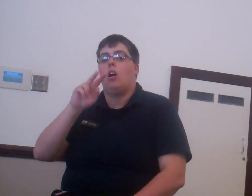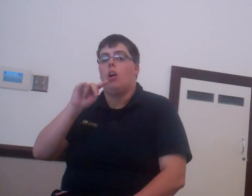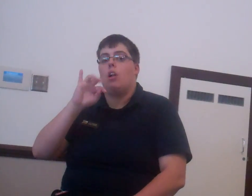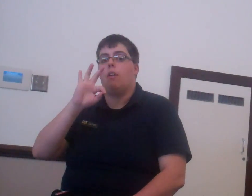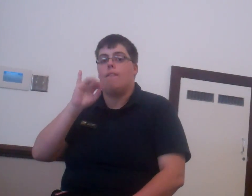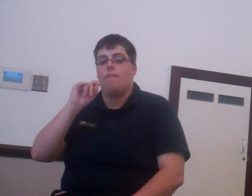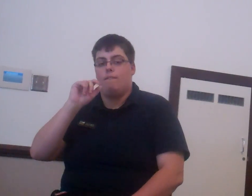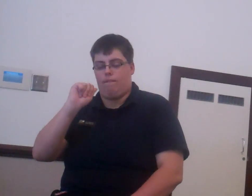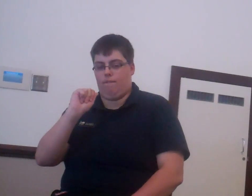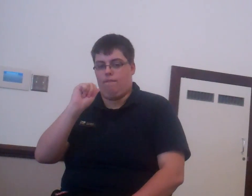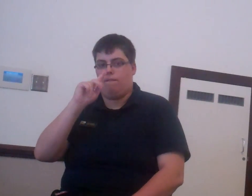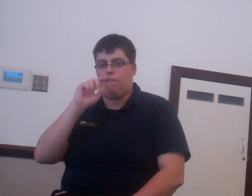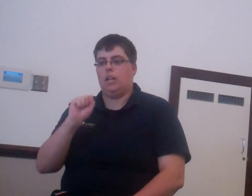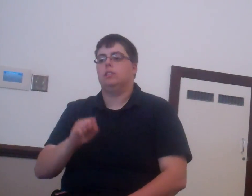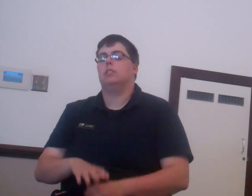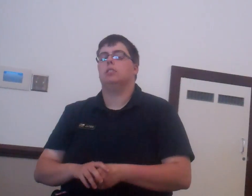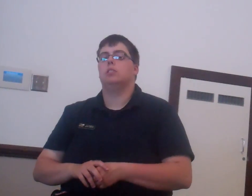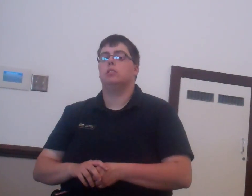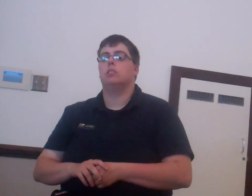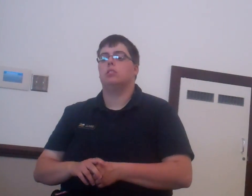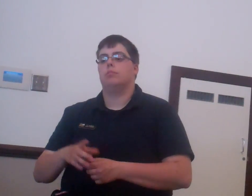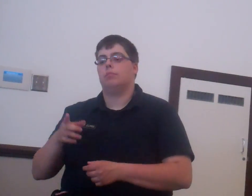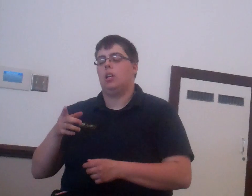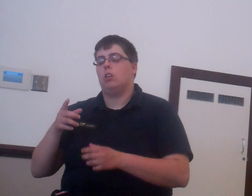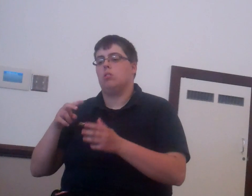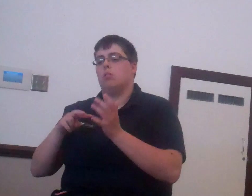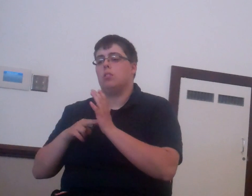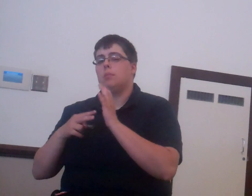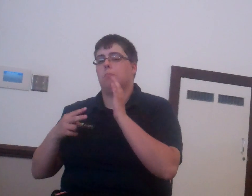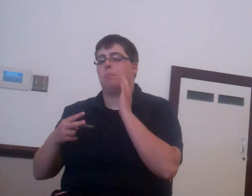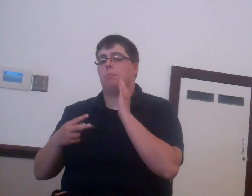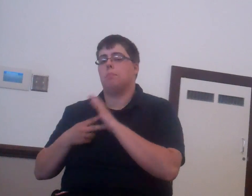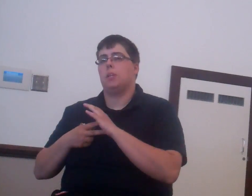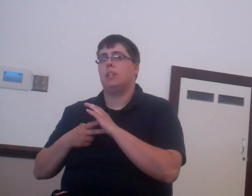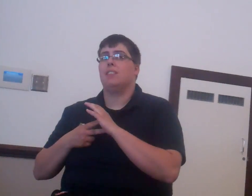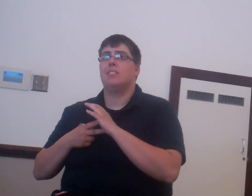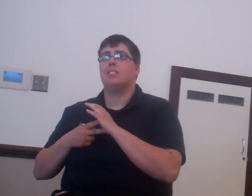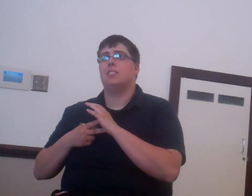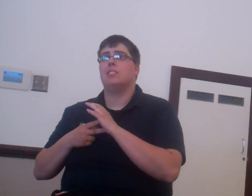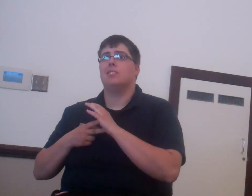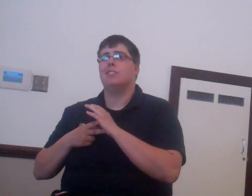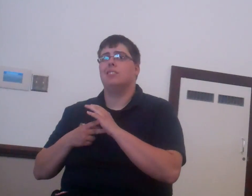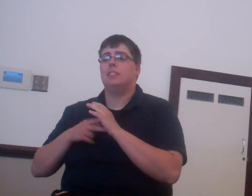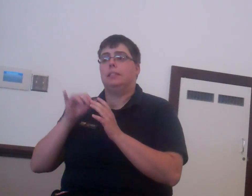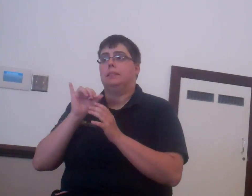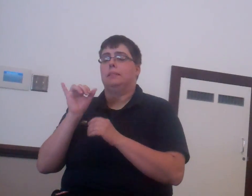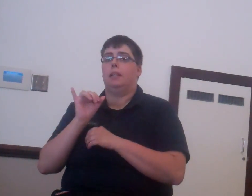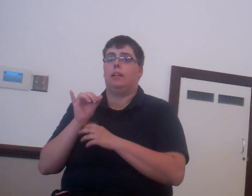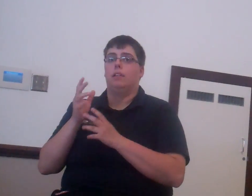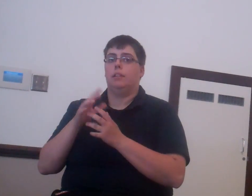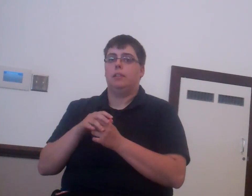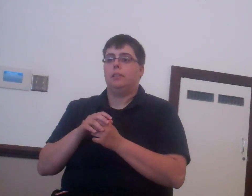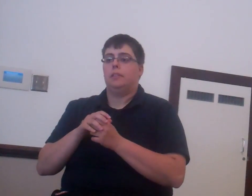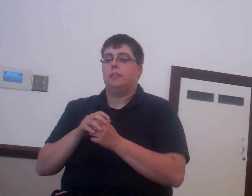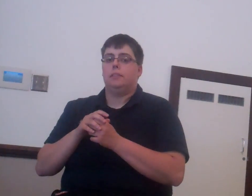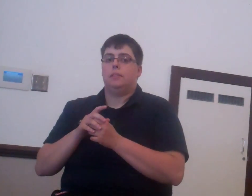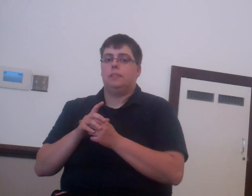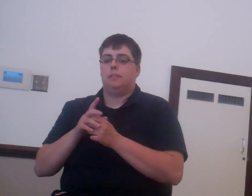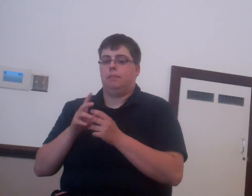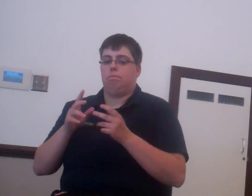And this just means kind of what, like decorations almost, right? So what's the physical layout of the